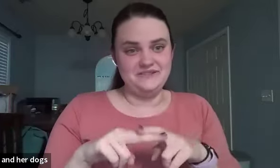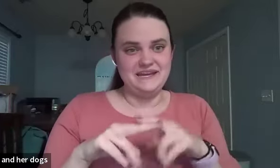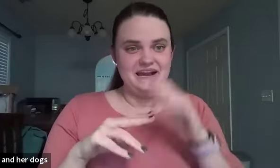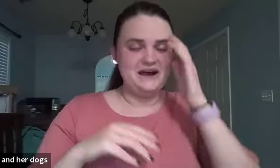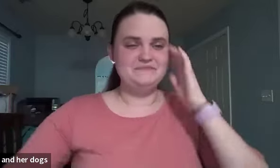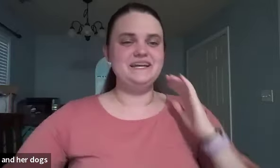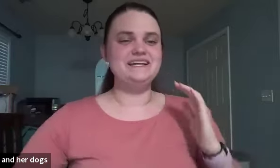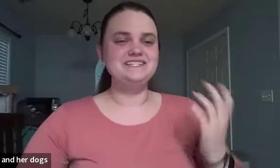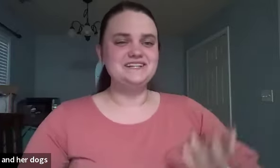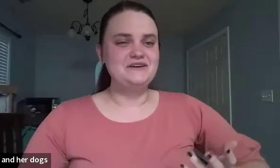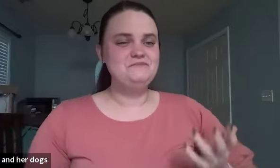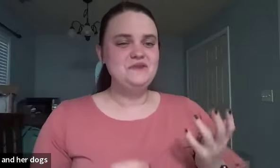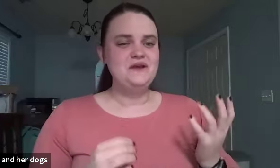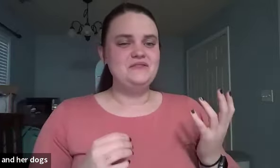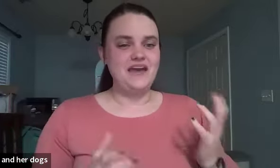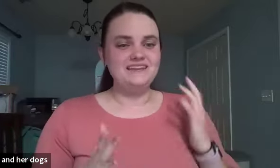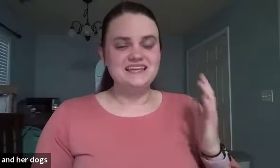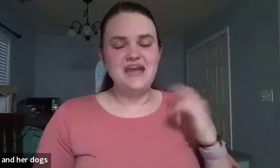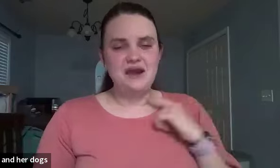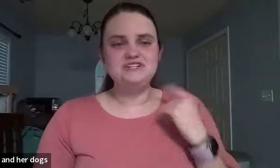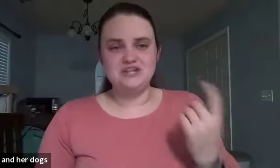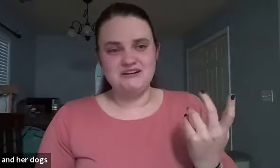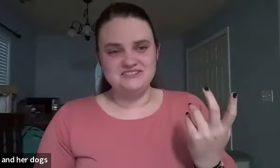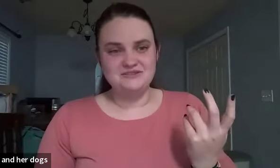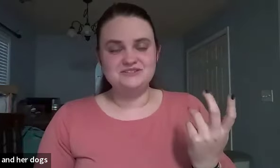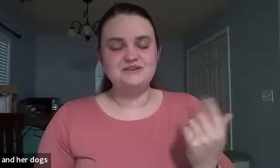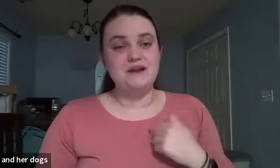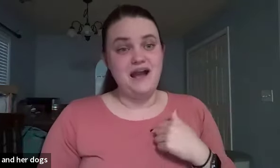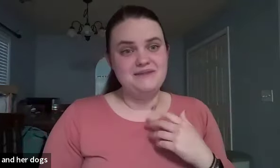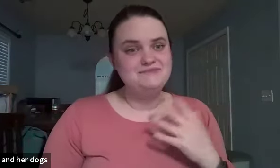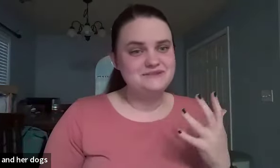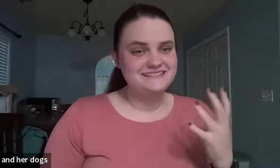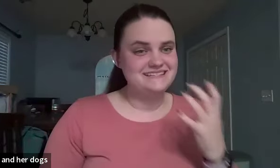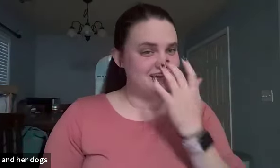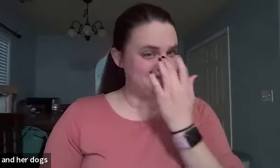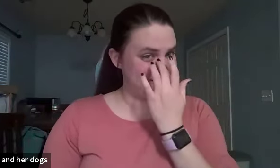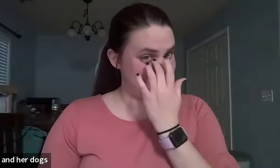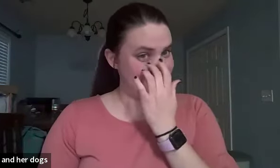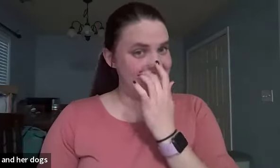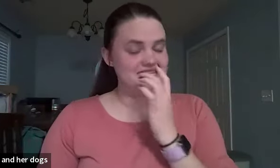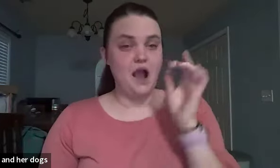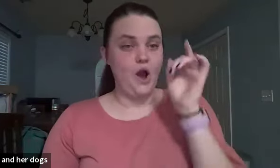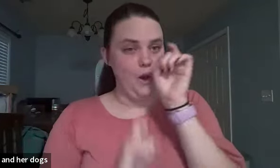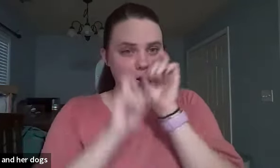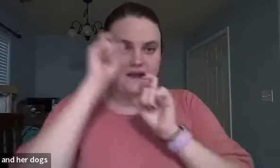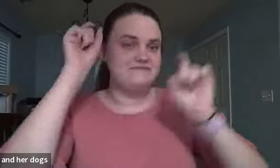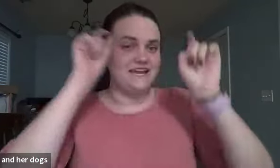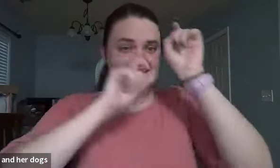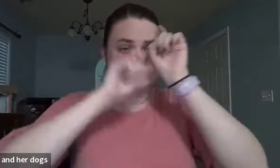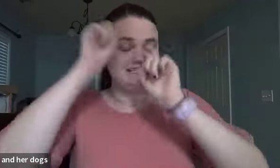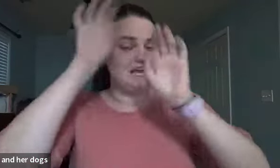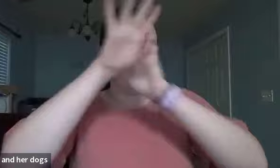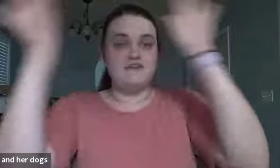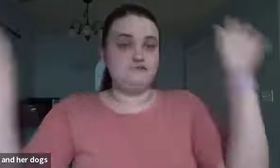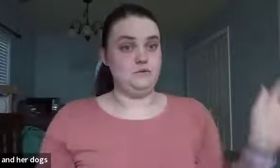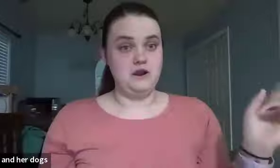with it. Because that's like how we show our tone. So like when I'm doing these signs with like my kids, like, oh, my face is like everywhere.